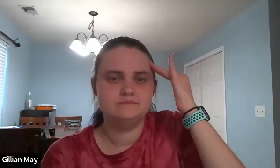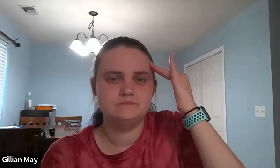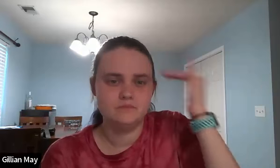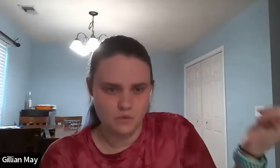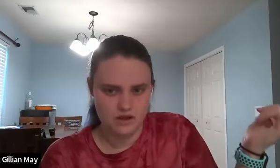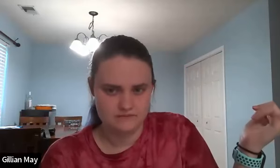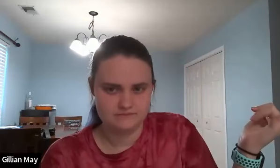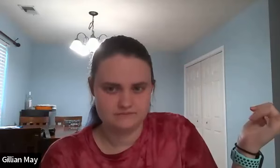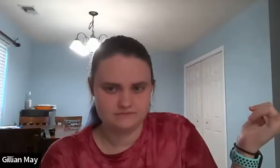why.